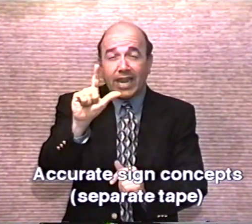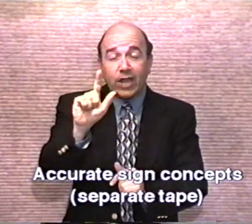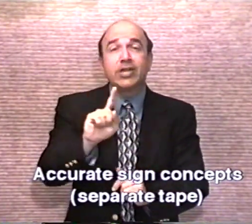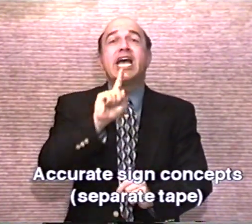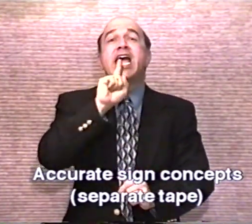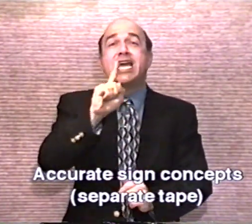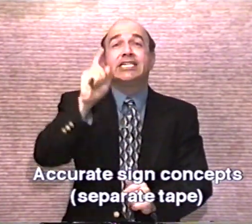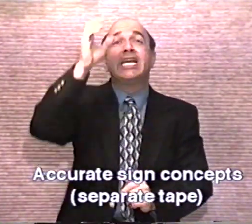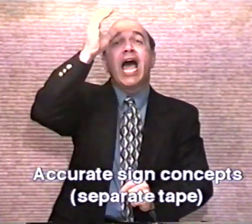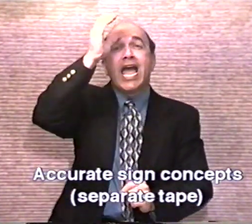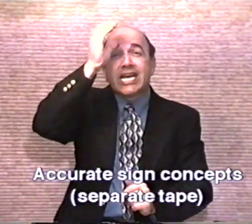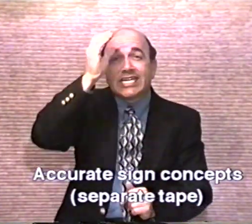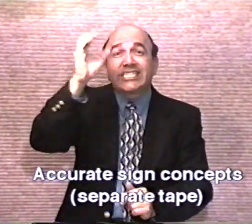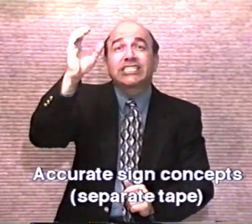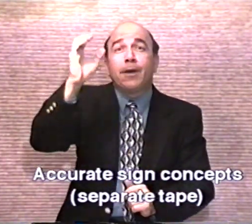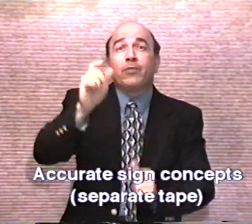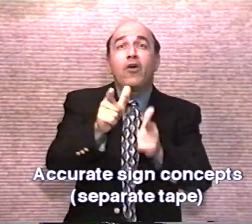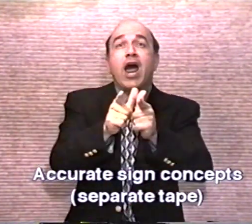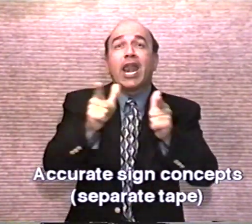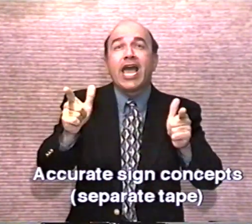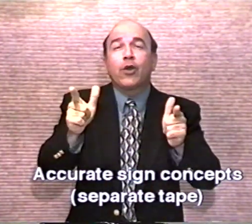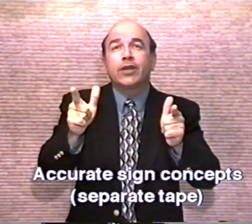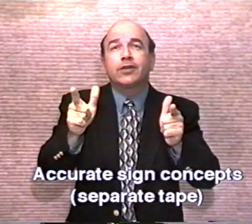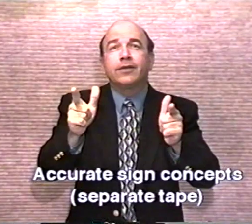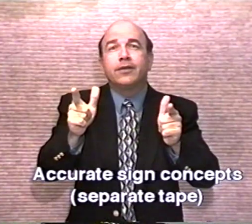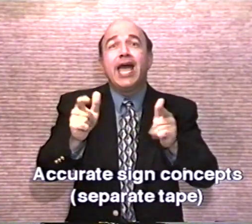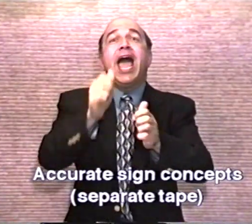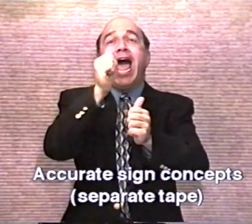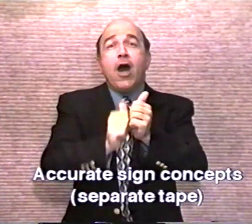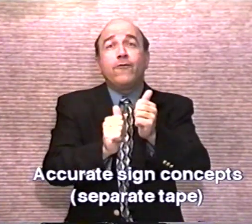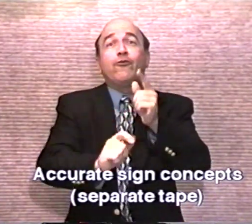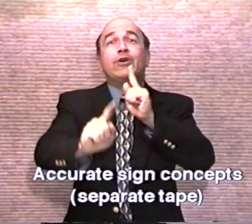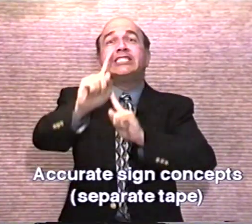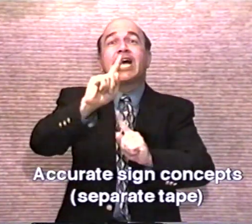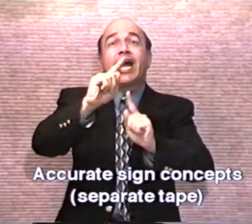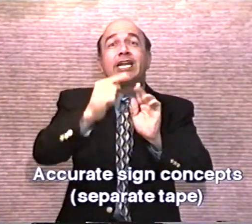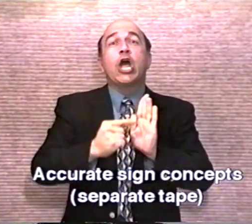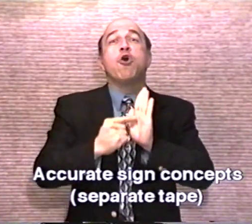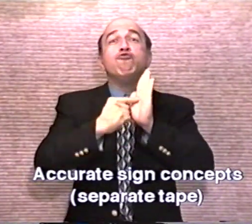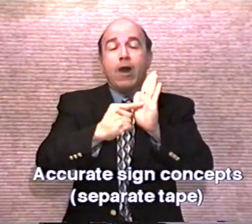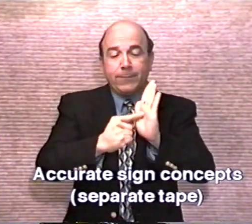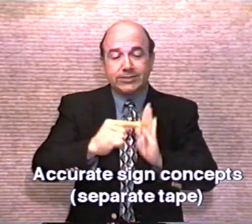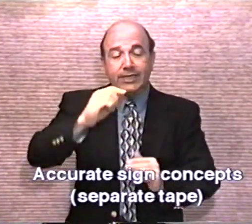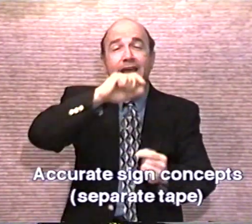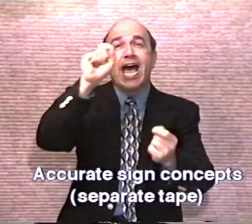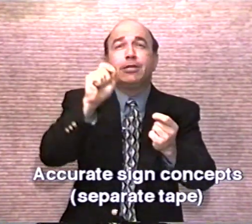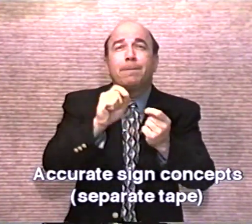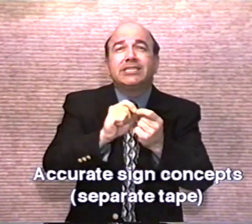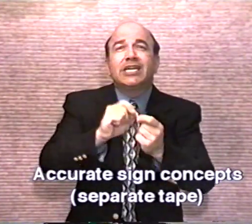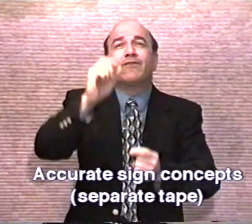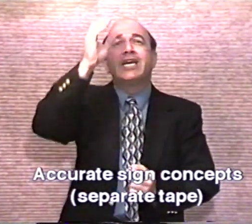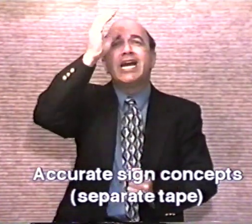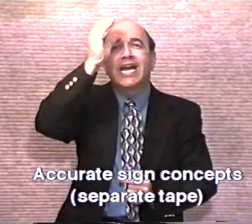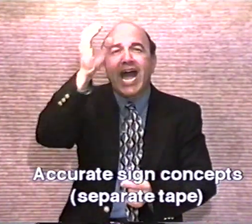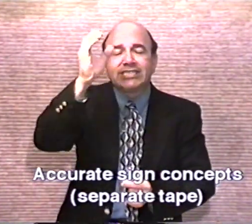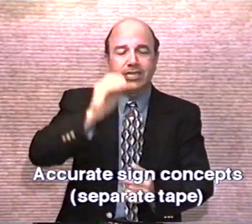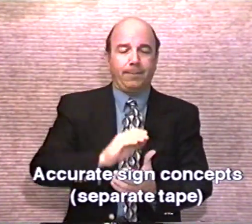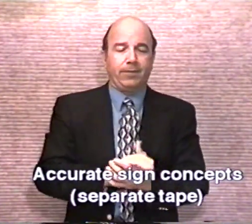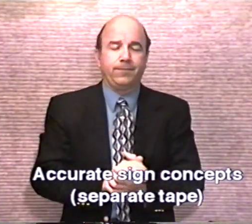Language is a conceptual language. Every sign represents a specific concept.